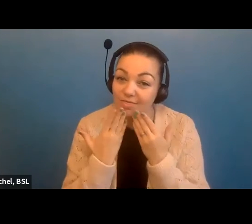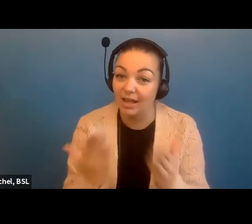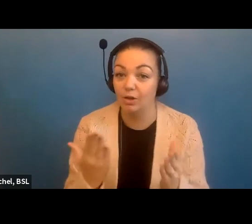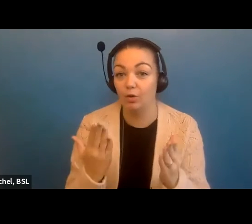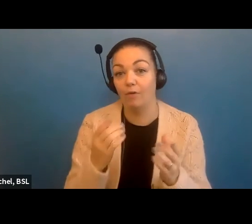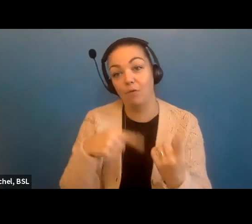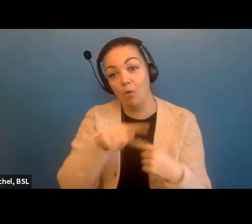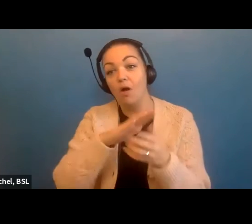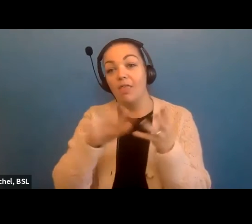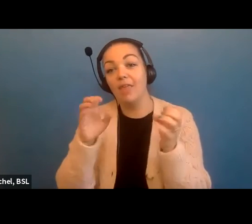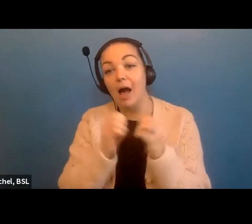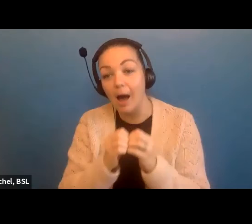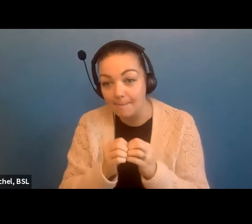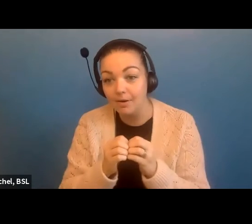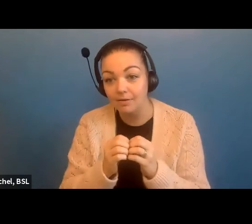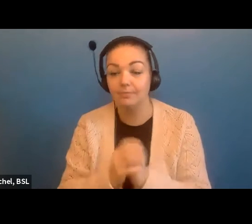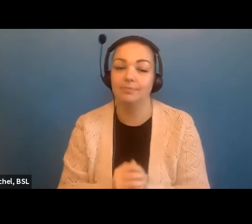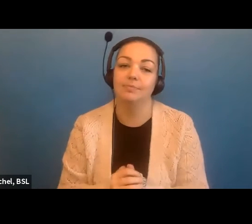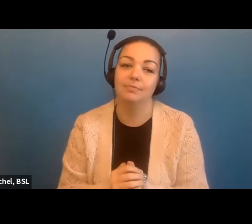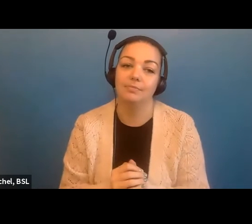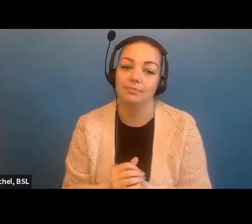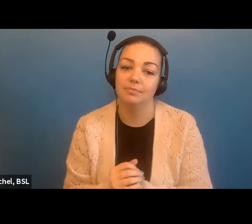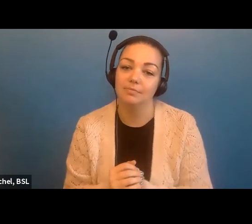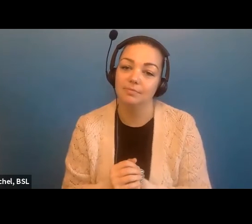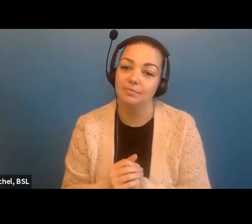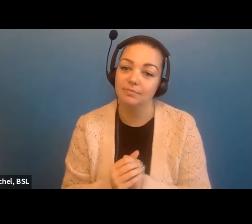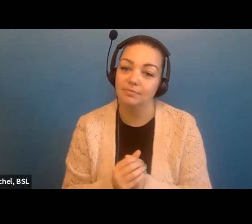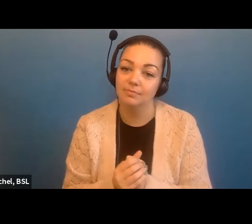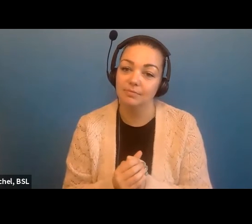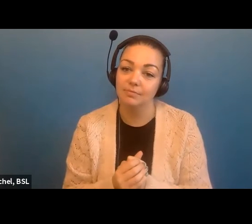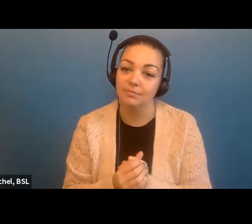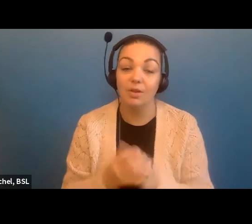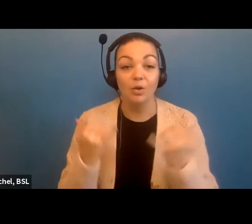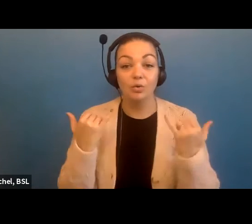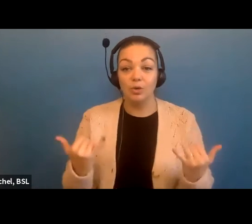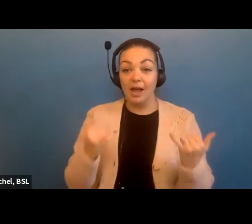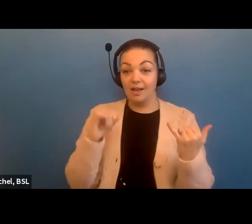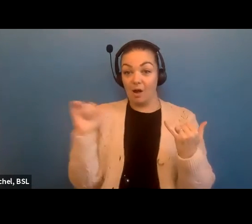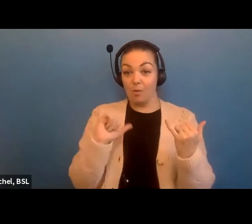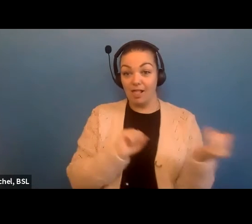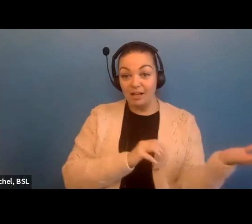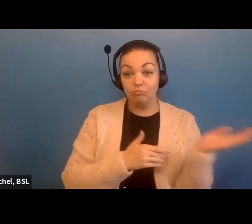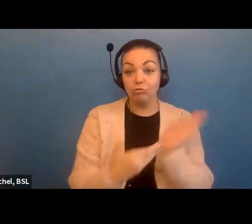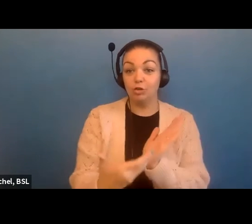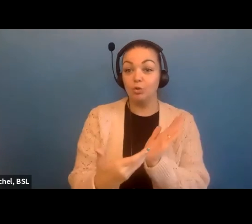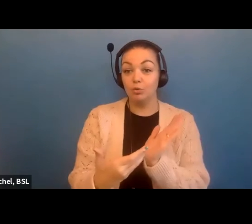Italian NGO, and Technikum. And today I'm going to introduce about